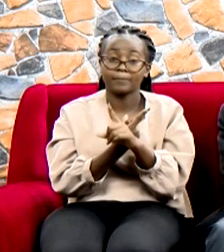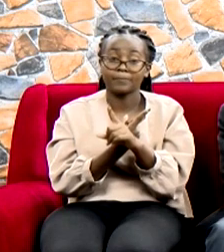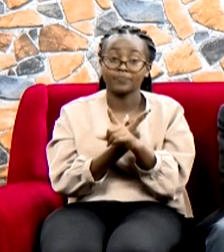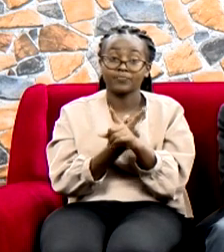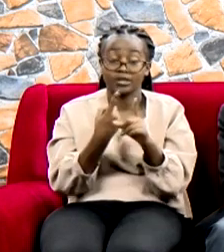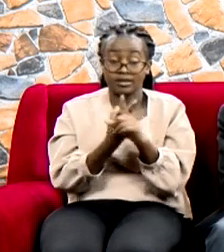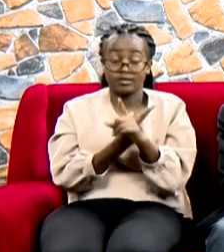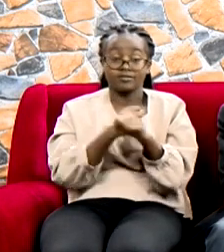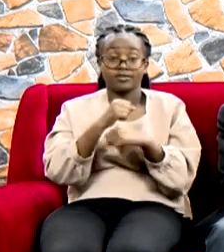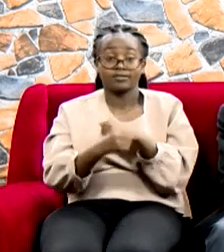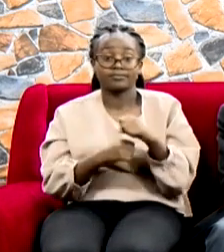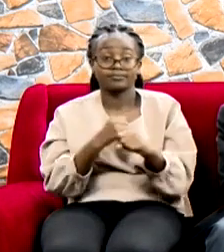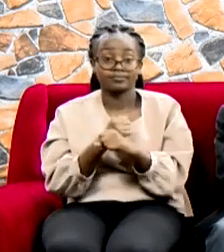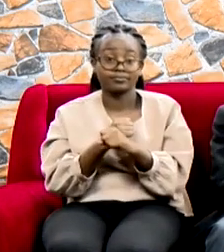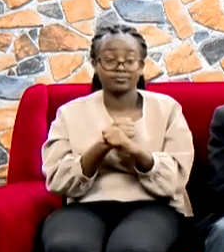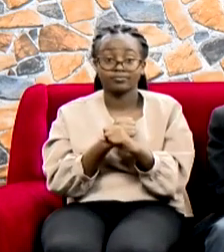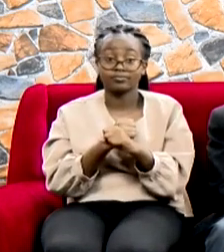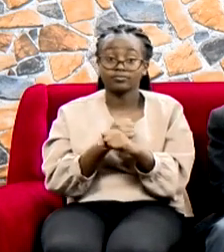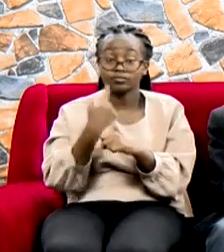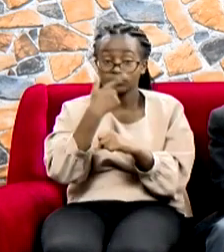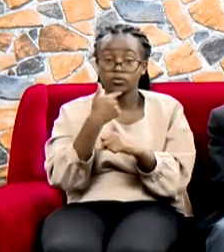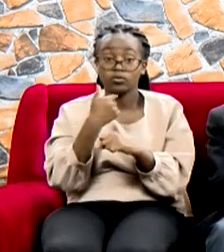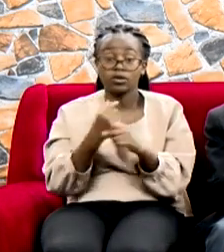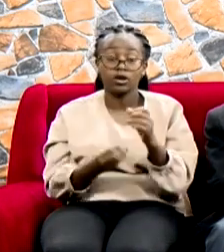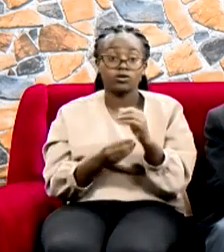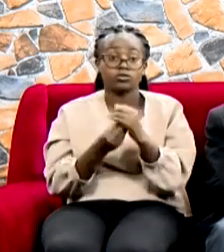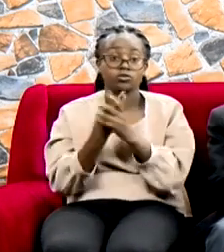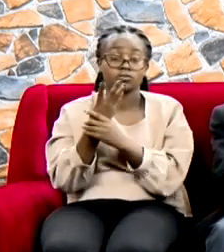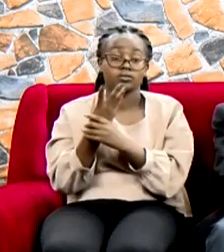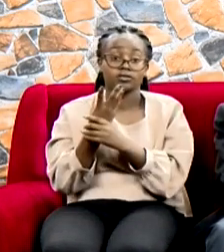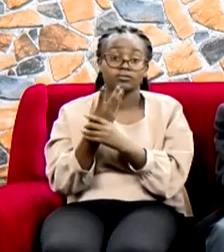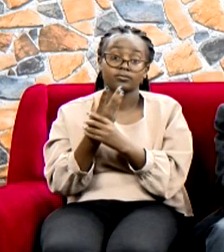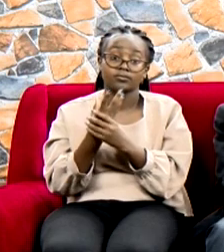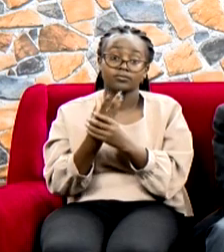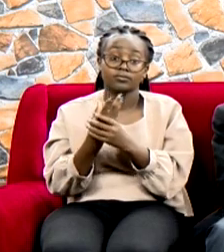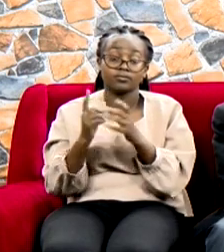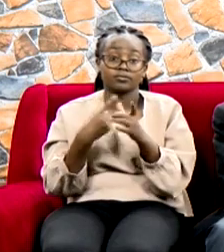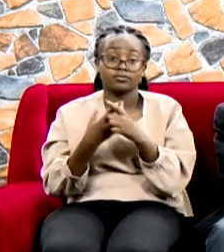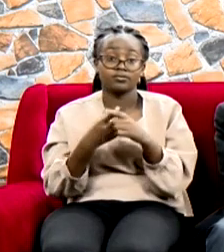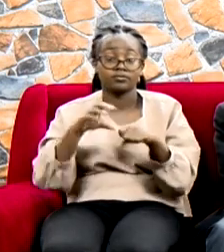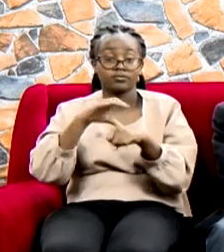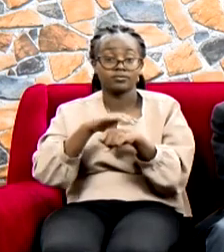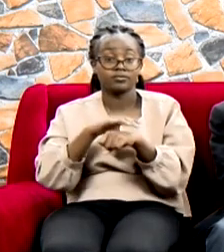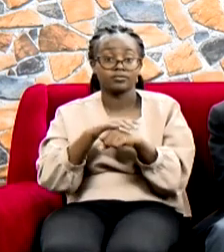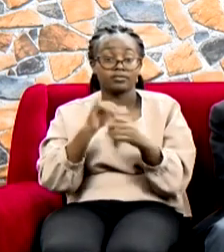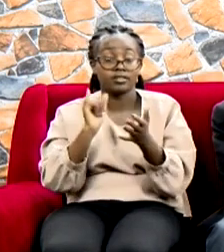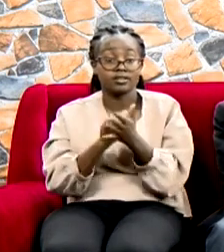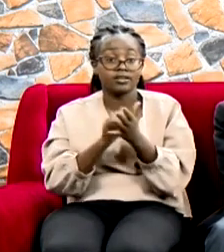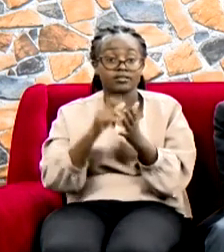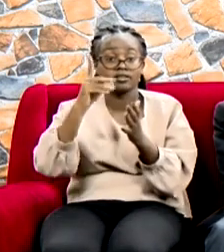at different ages. Yeah, so there are those ones who can grow up to a certain age and get degeneration. Now that is